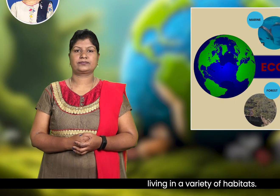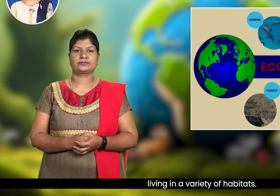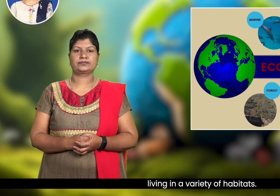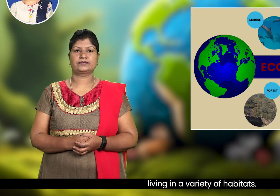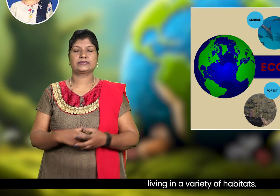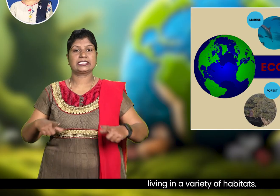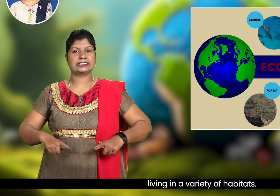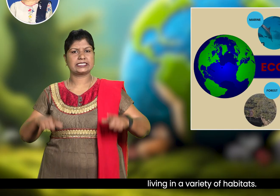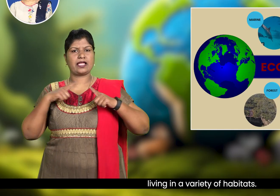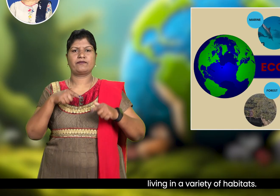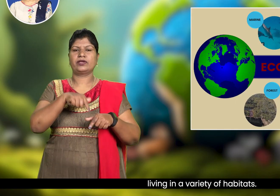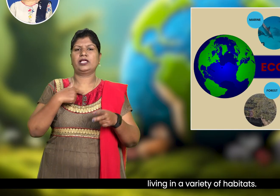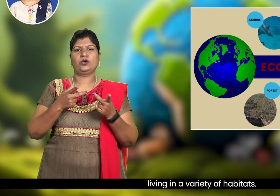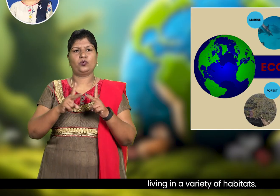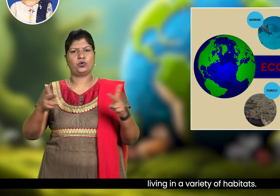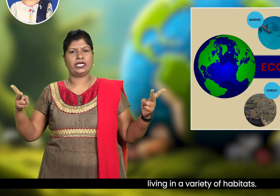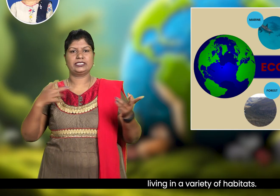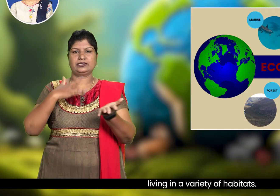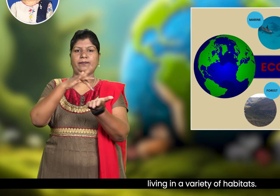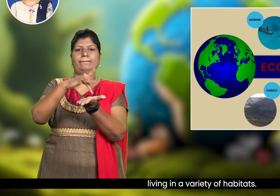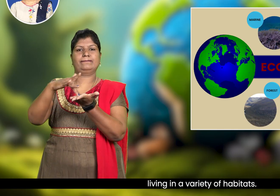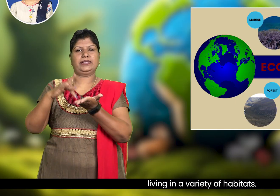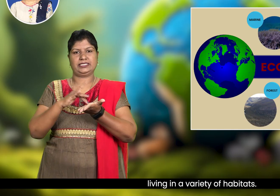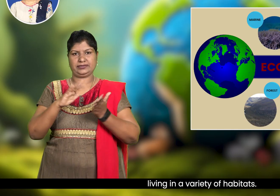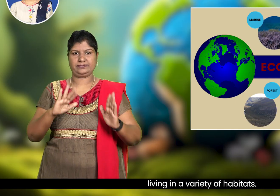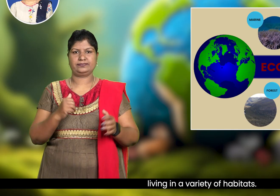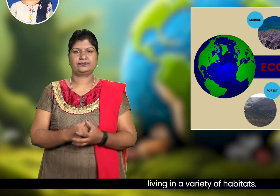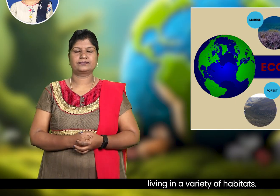living in a variety of habitats.